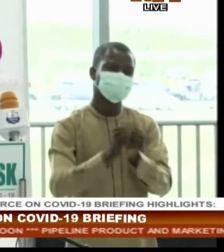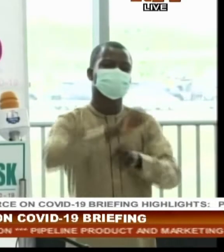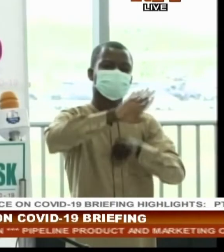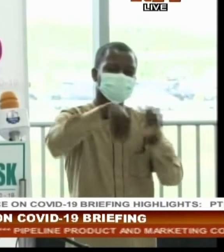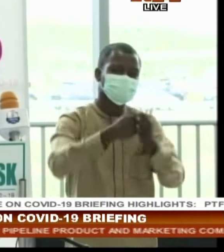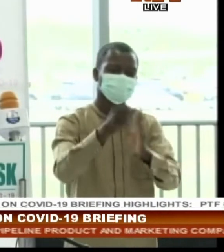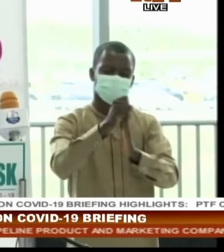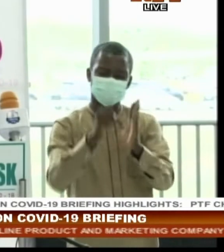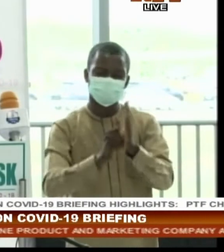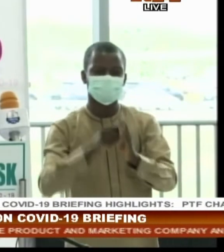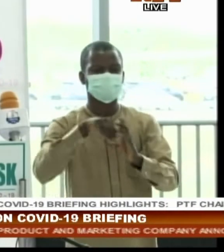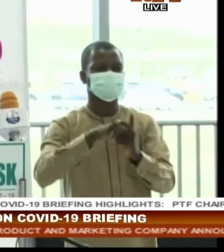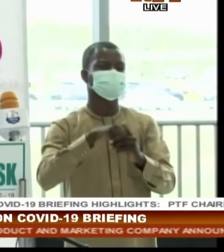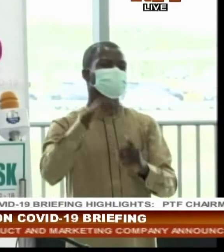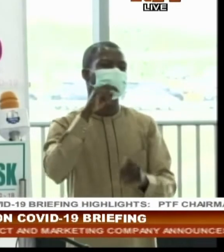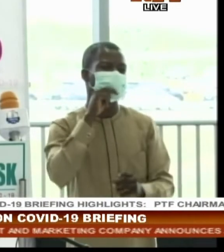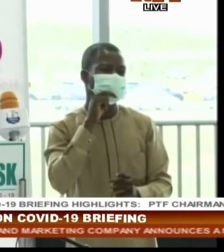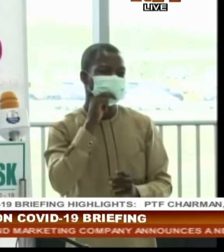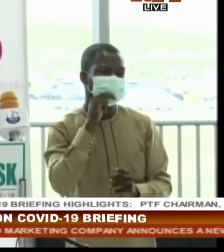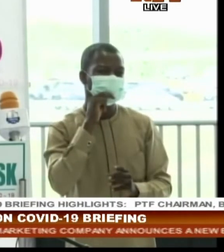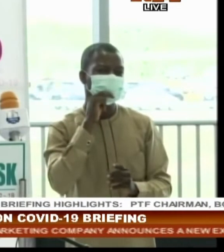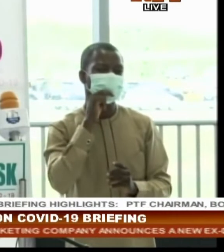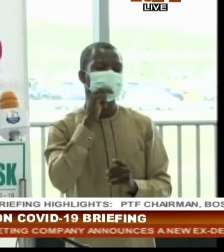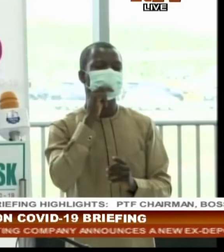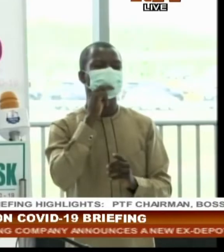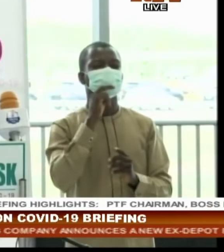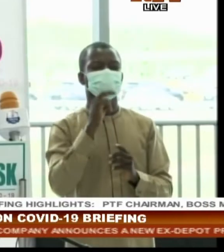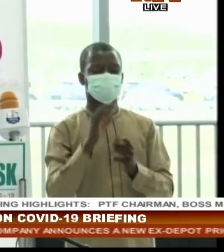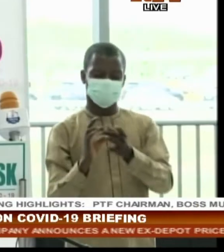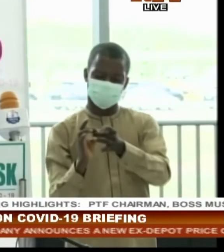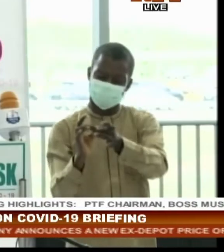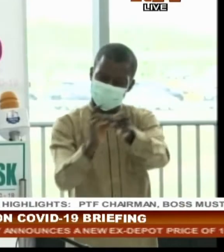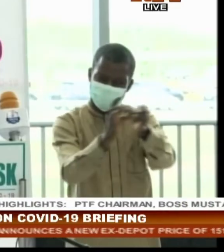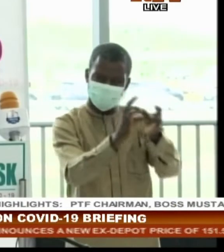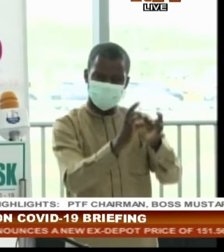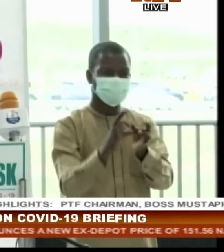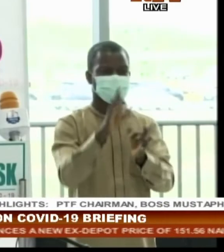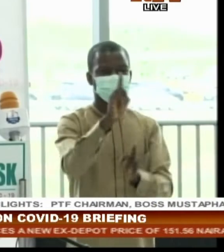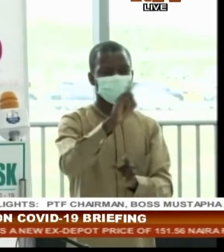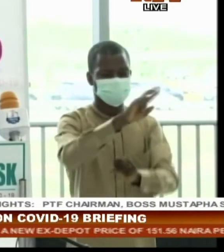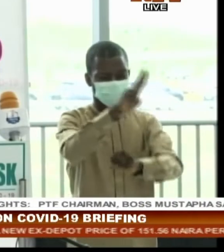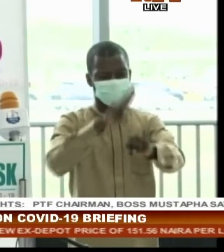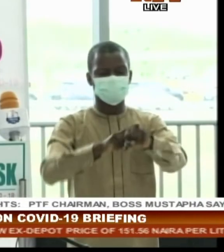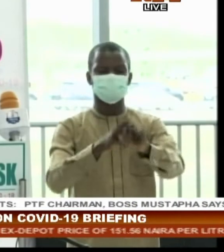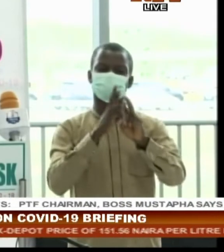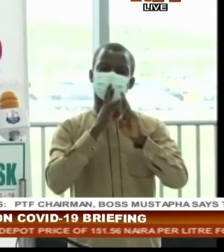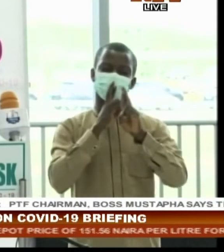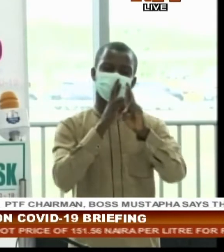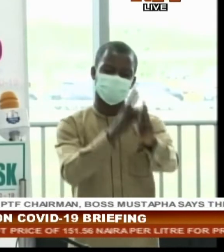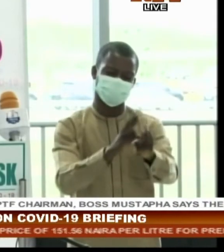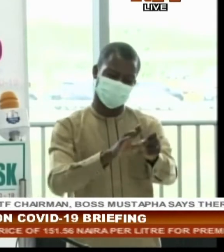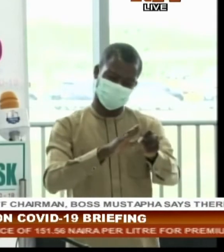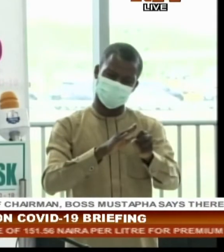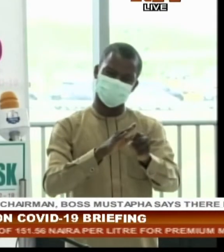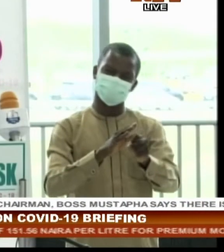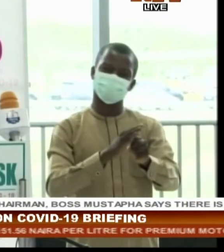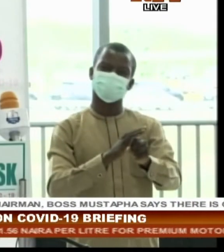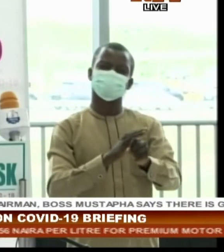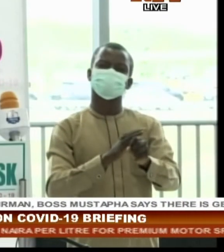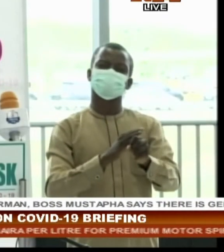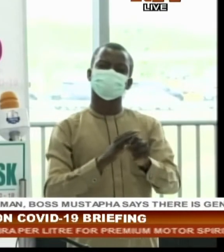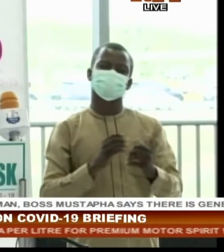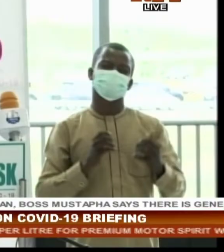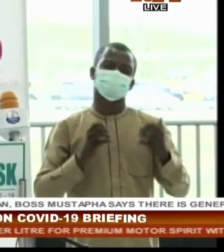the country to maintain one national response to address the pandemic. This has been driven by